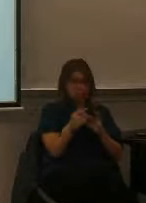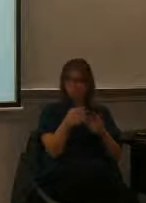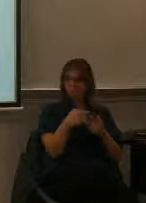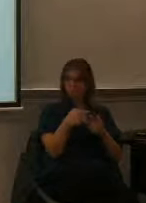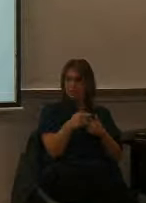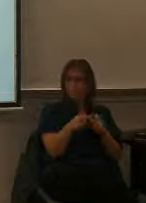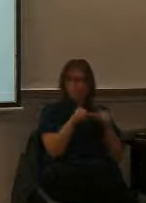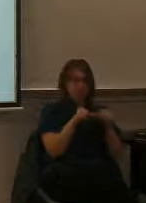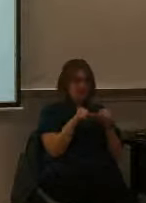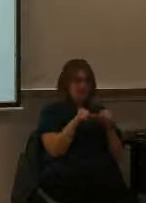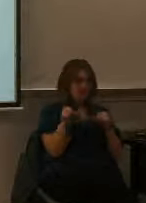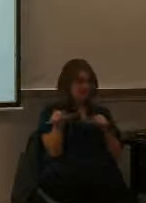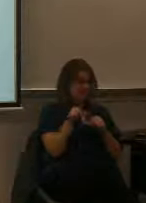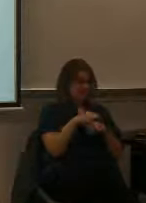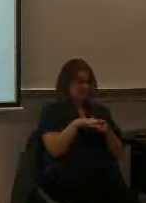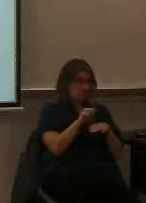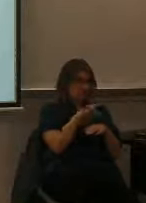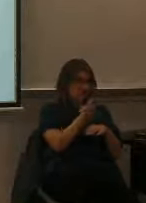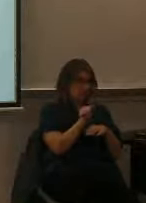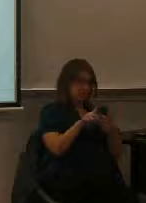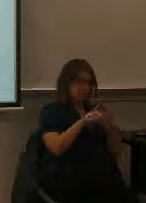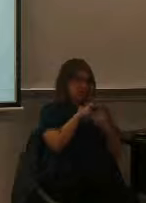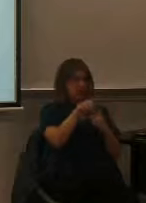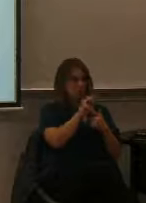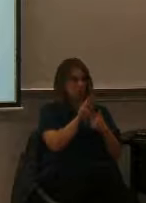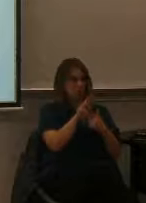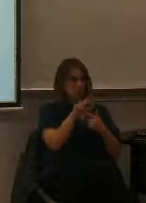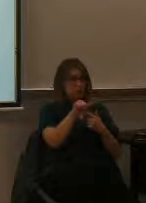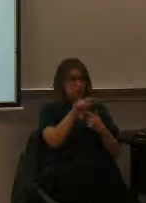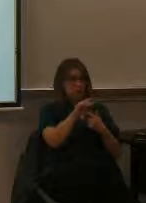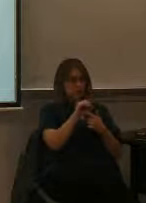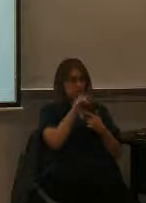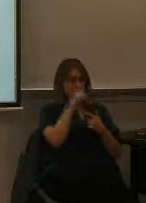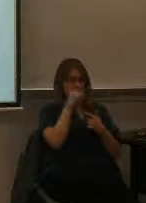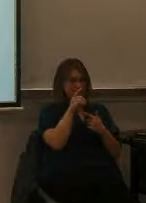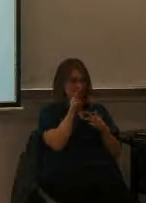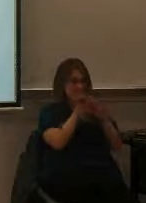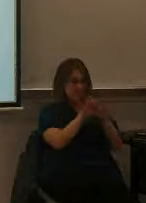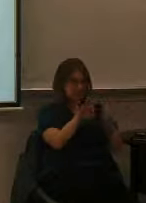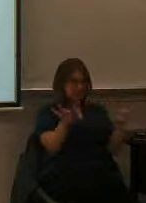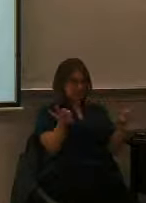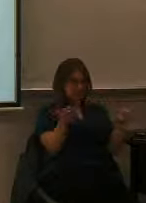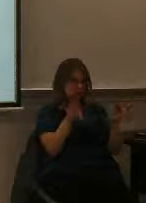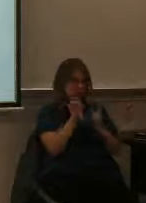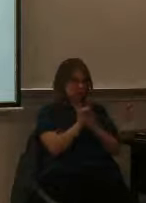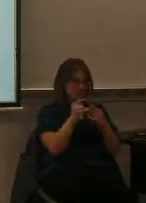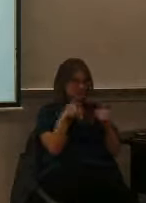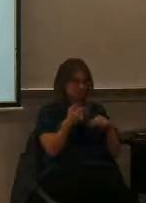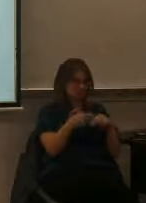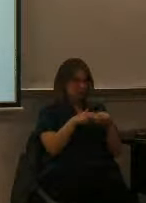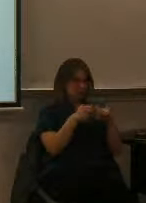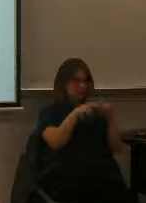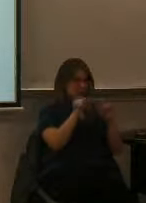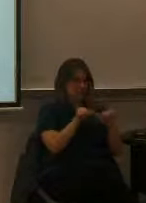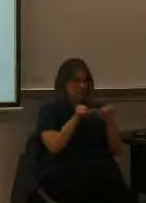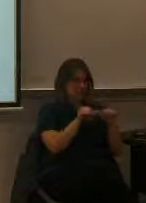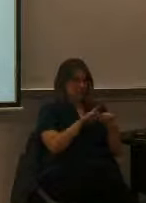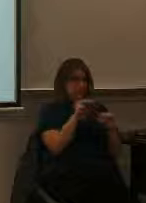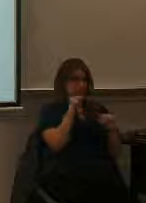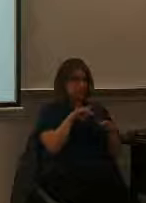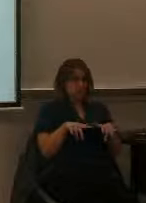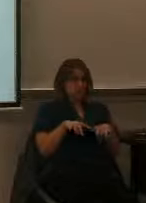It maintains the same surface area to volume ratio because it's a cylinder, which does that as it increases, so it can maintain its